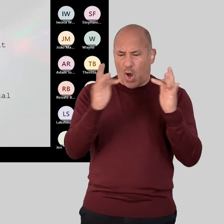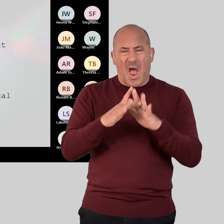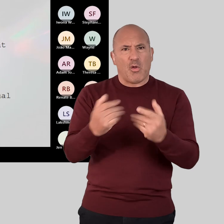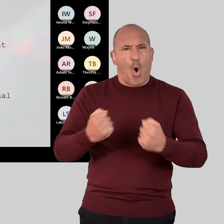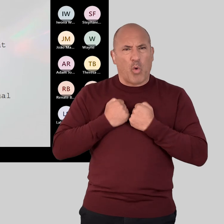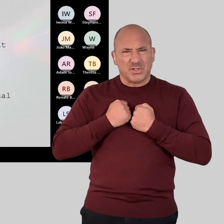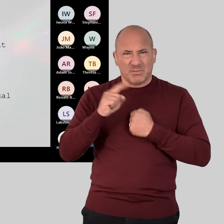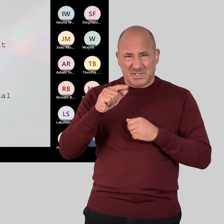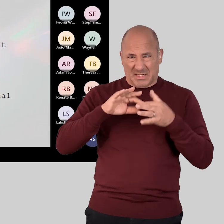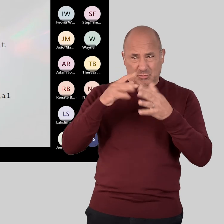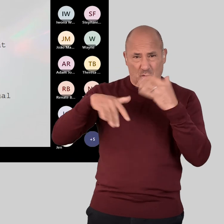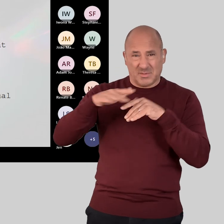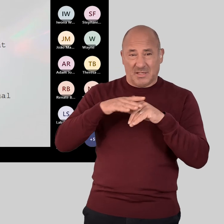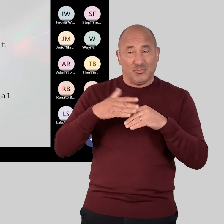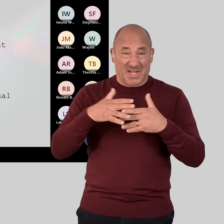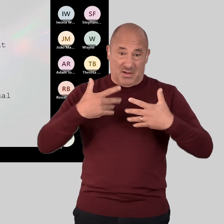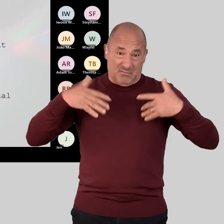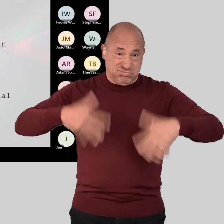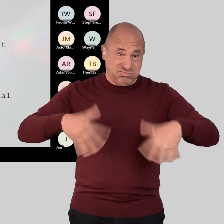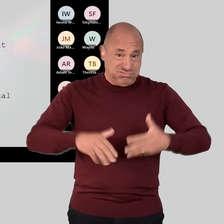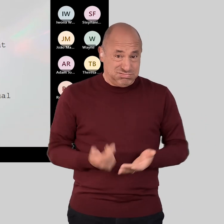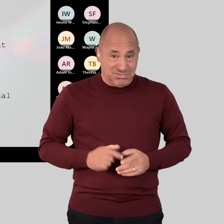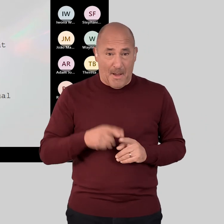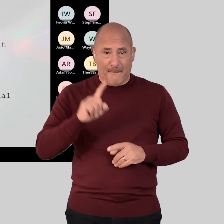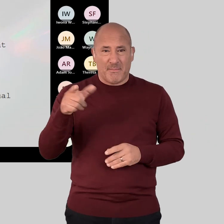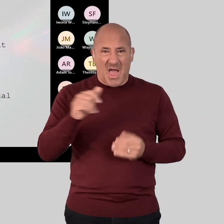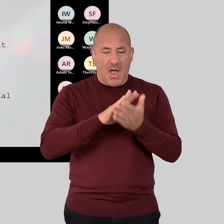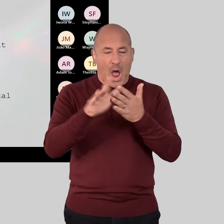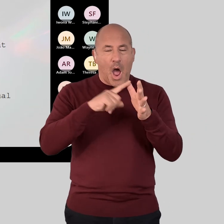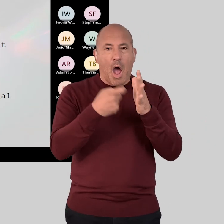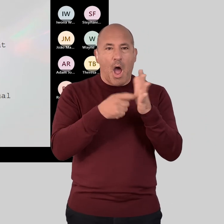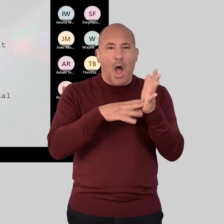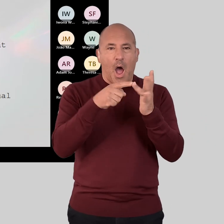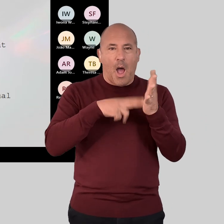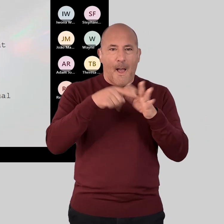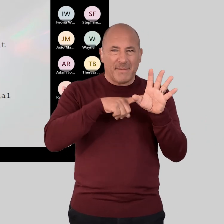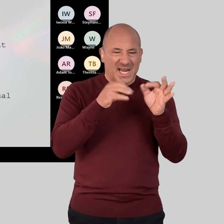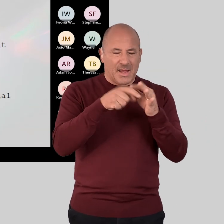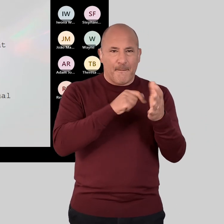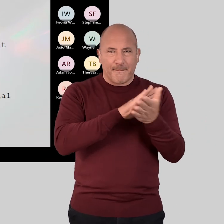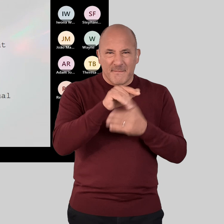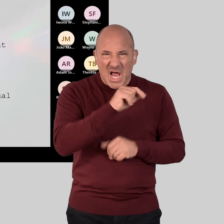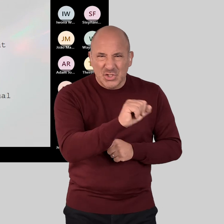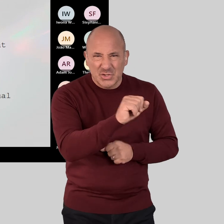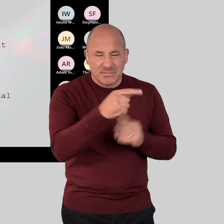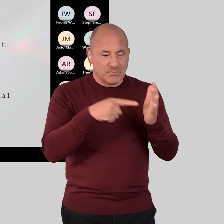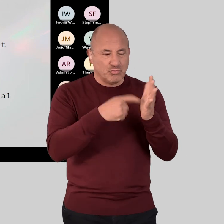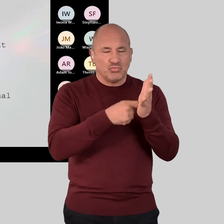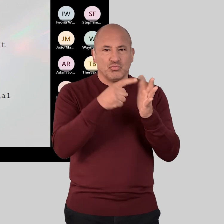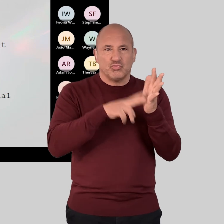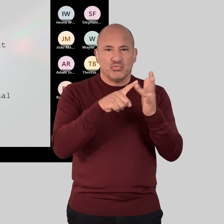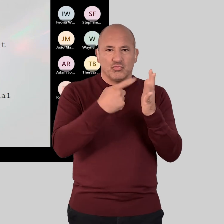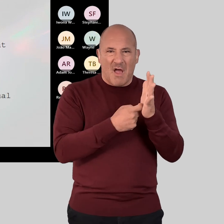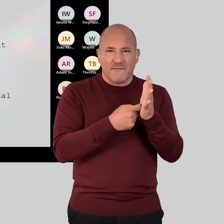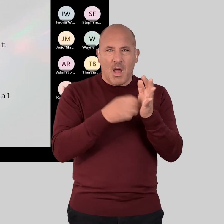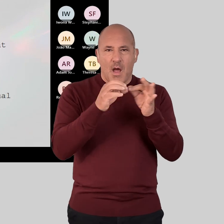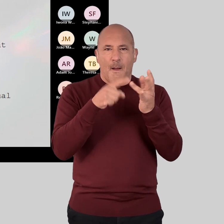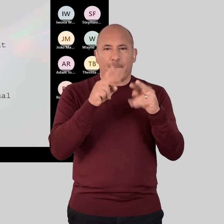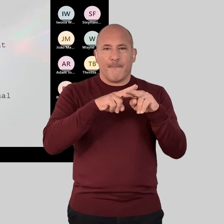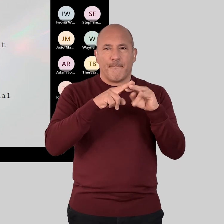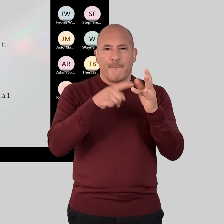expectations, and the kind of social interactions and social conditions that manage